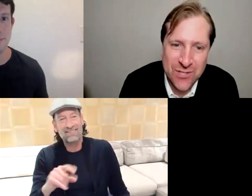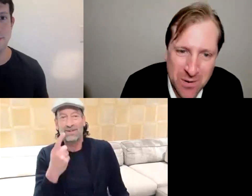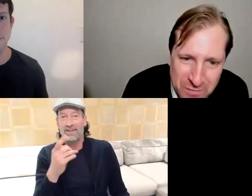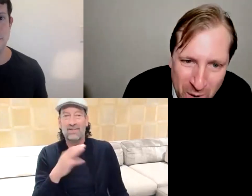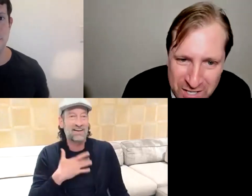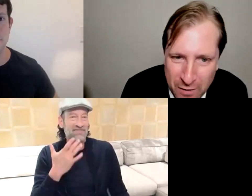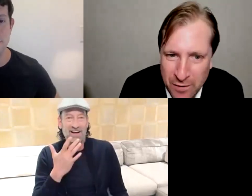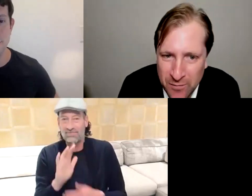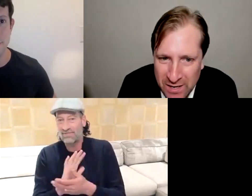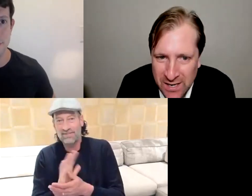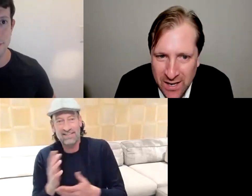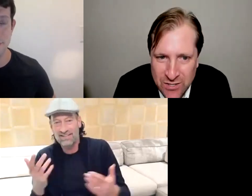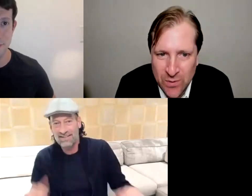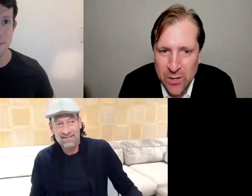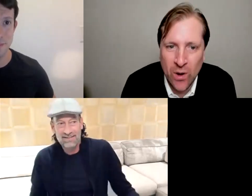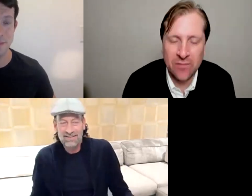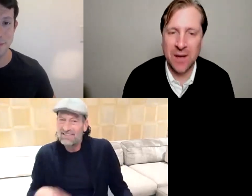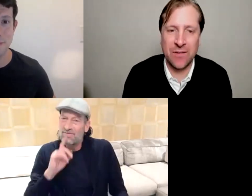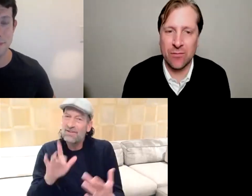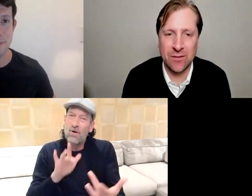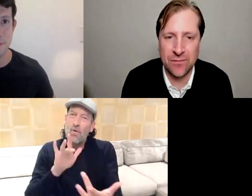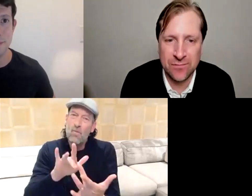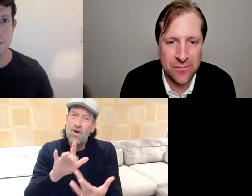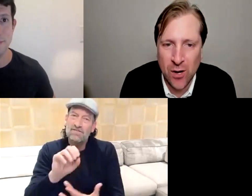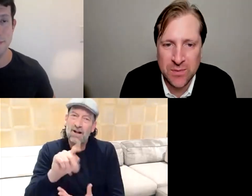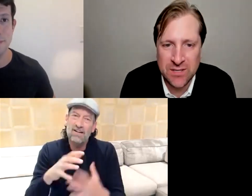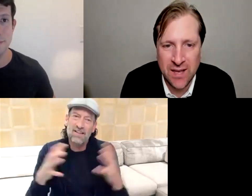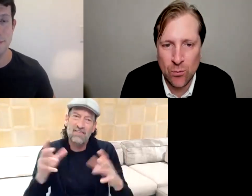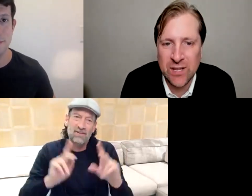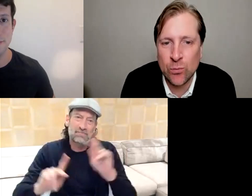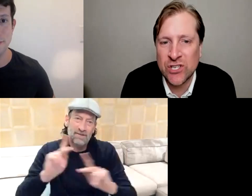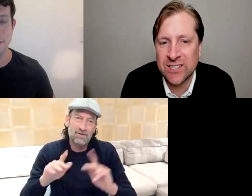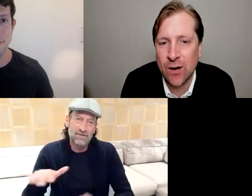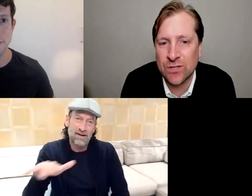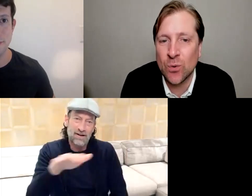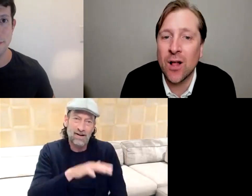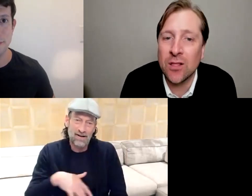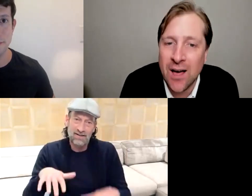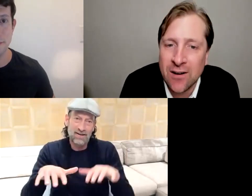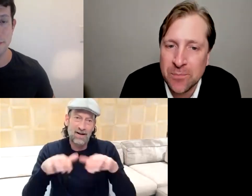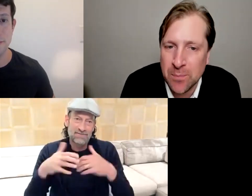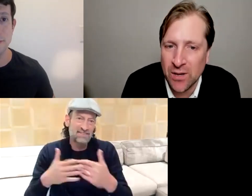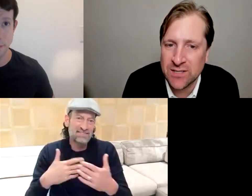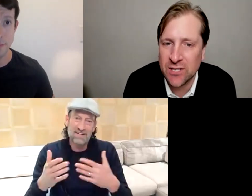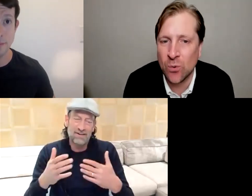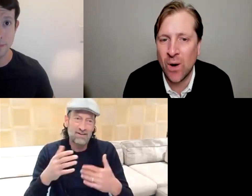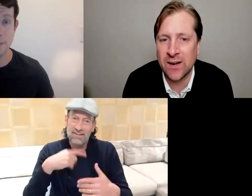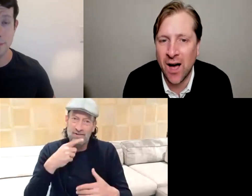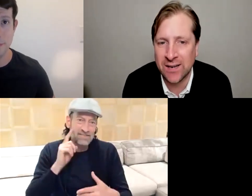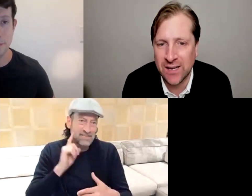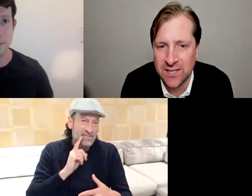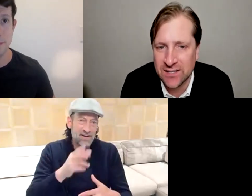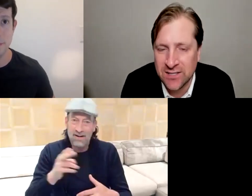Thank you so much for watching our film, Vinny. It's really one of my favorite films. It really reaches out to a lot of people and such a